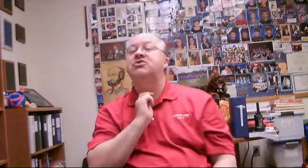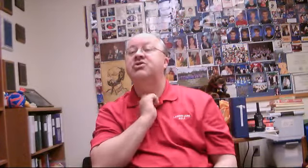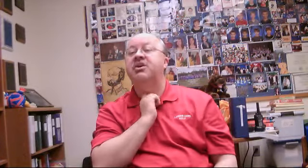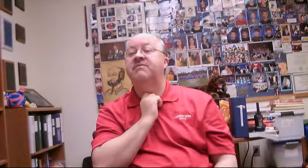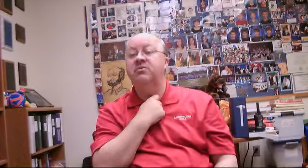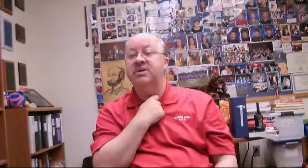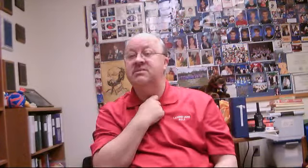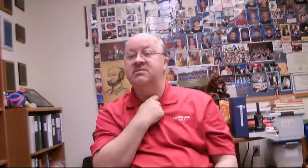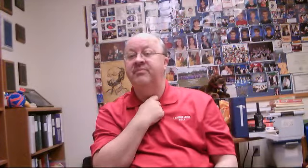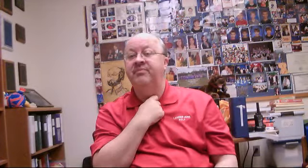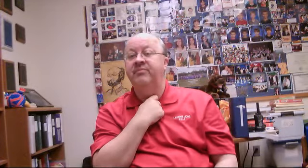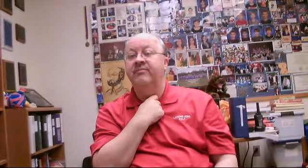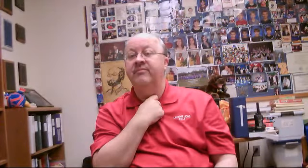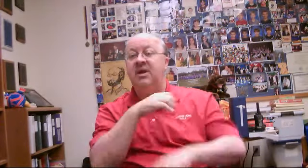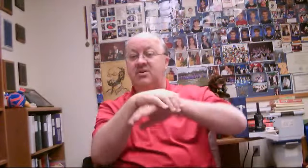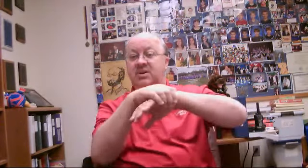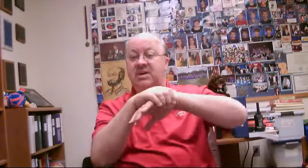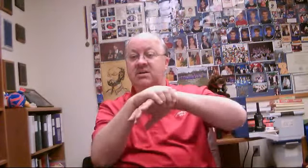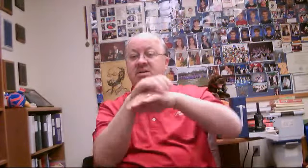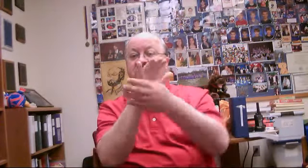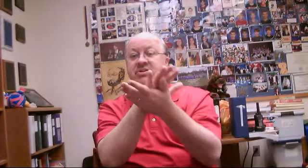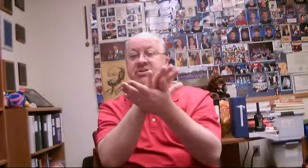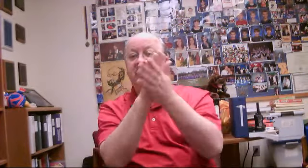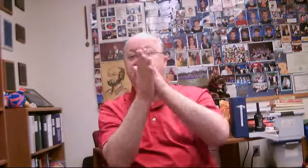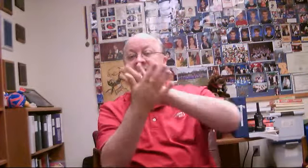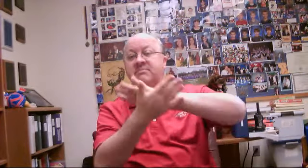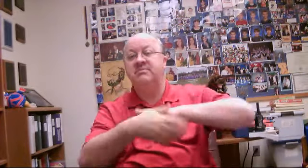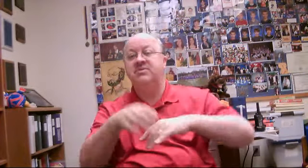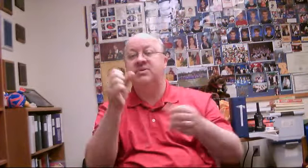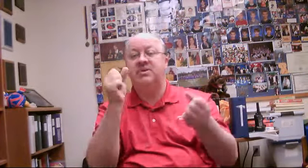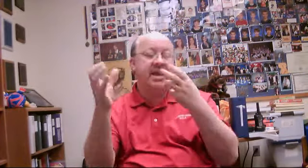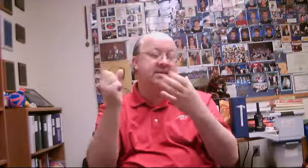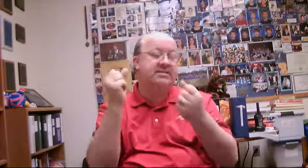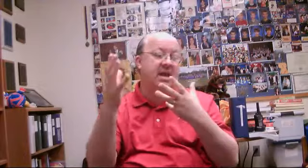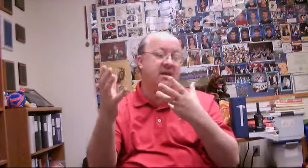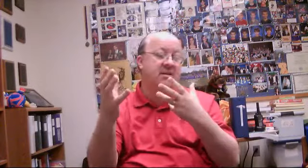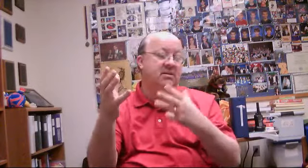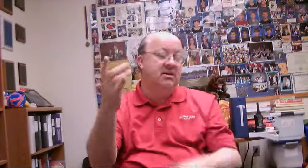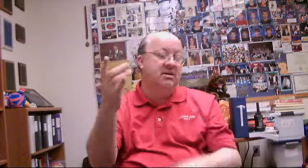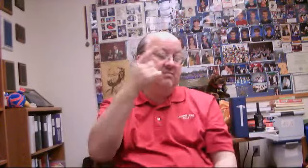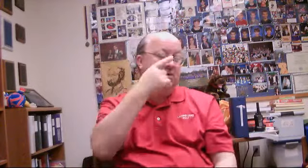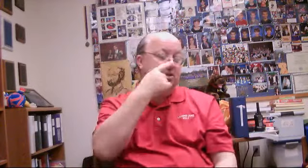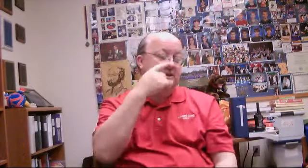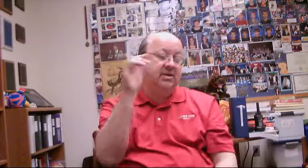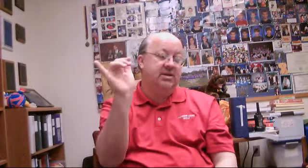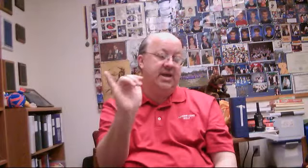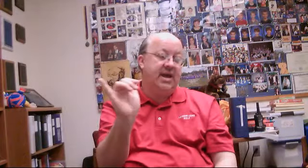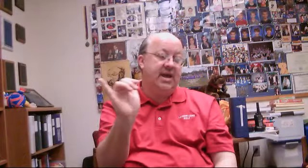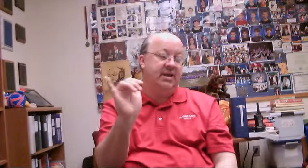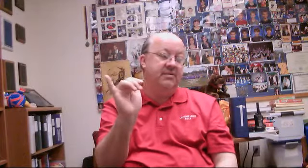Turn off your voice, and your English becomes your ASL and will look like